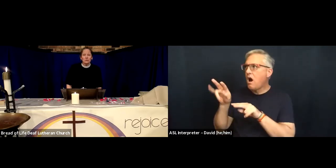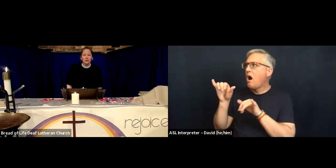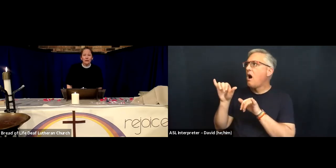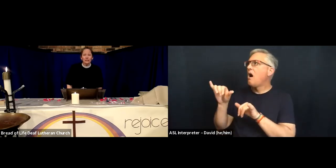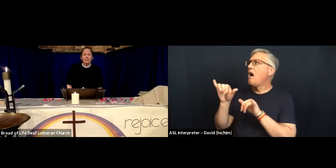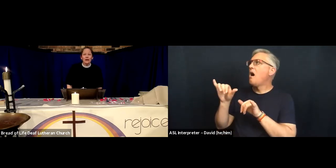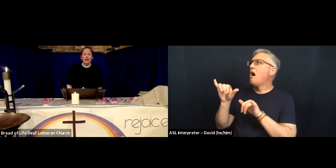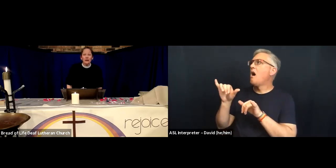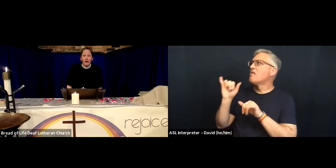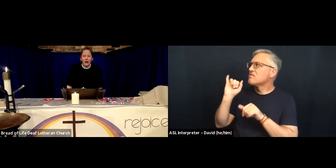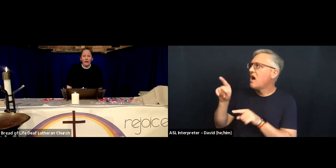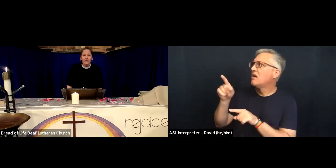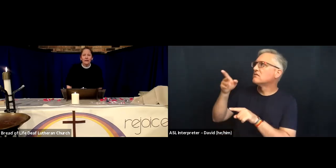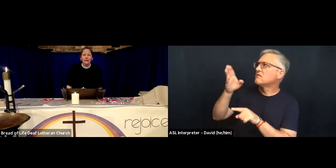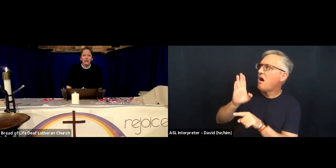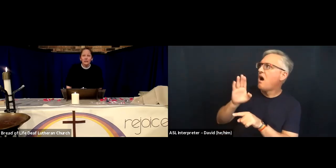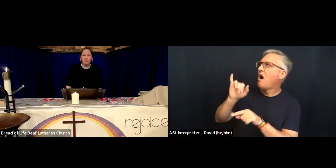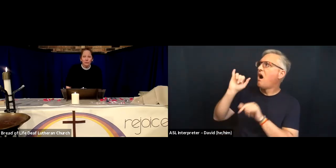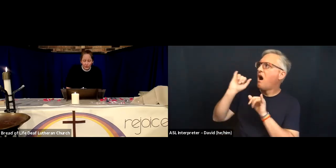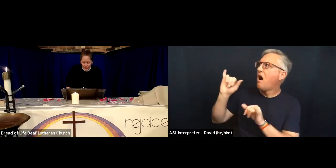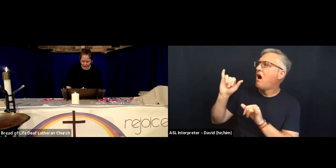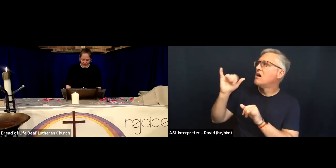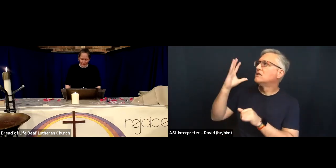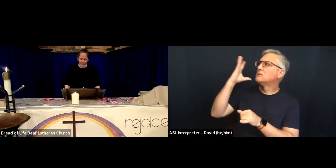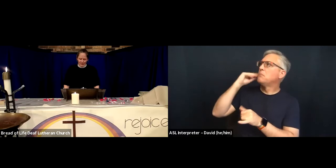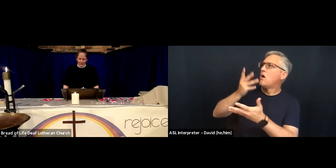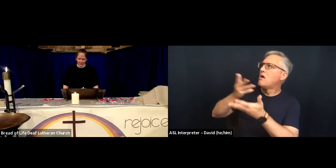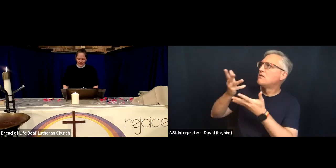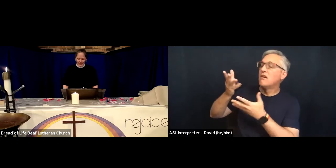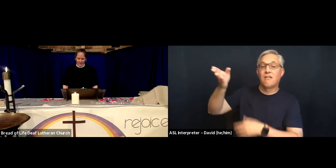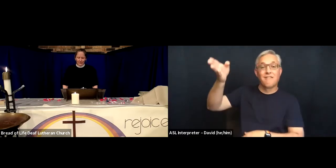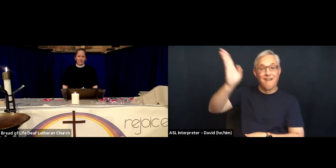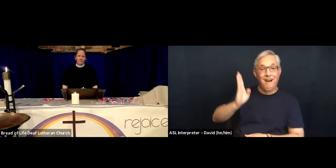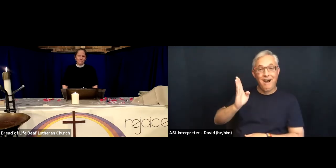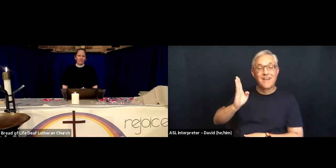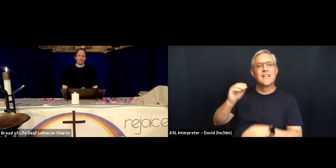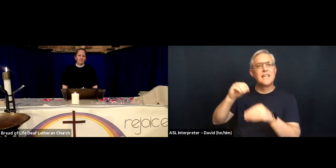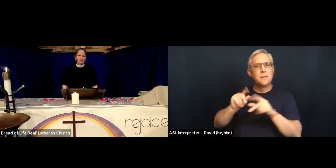we experience God in person.